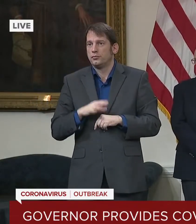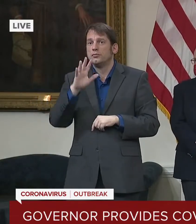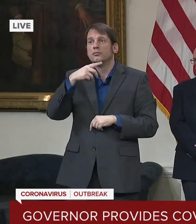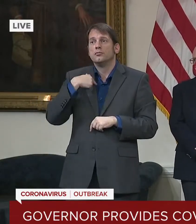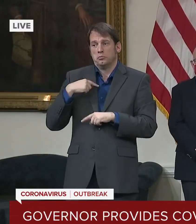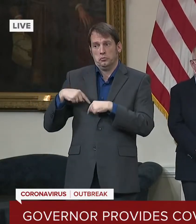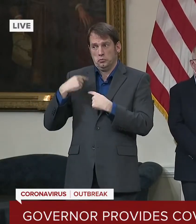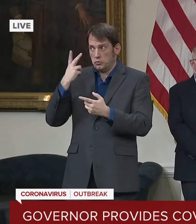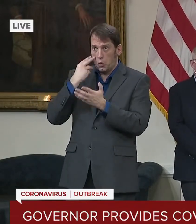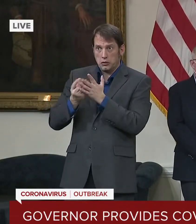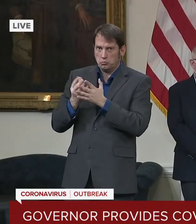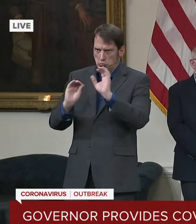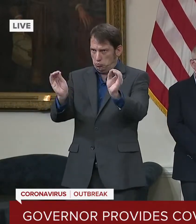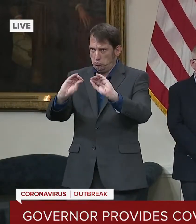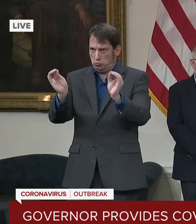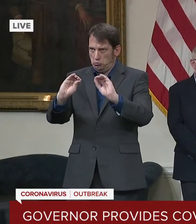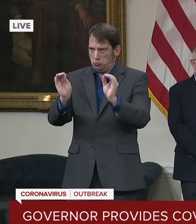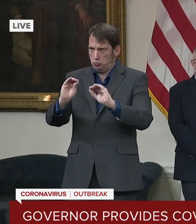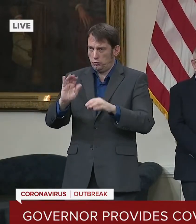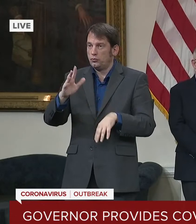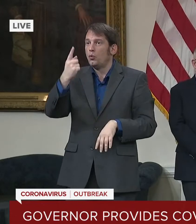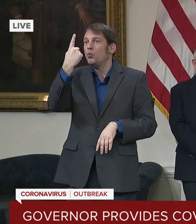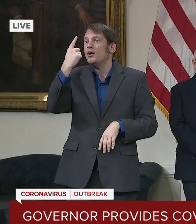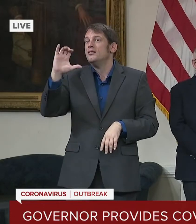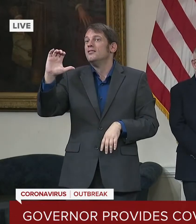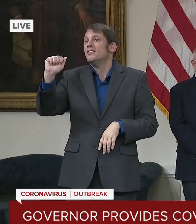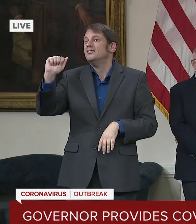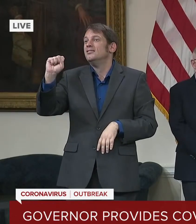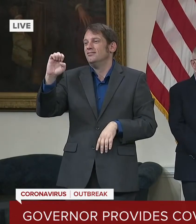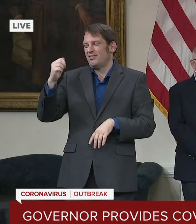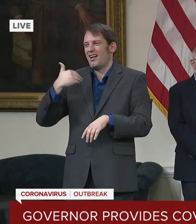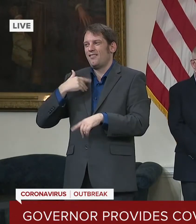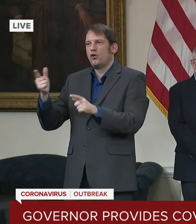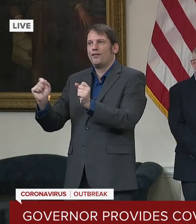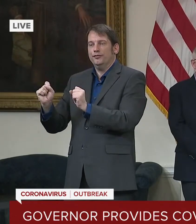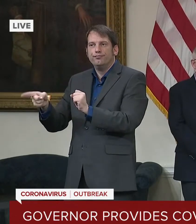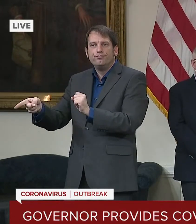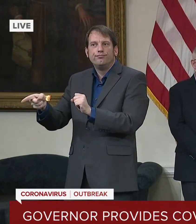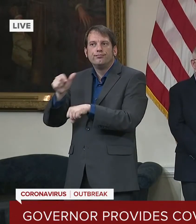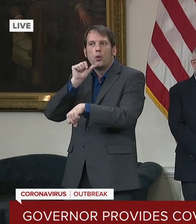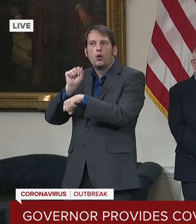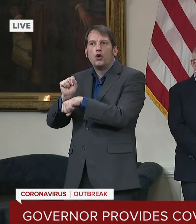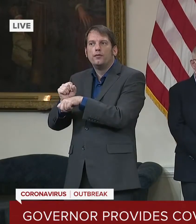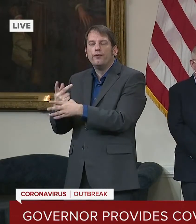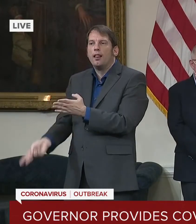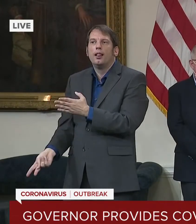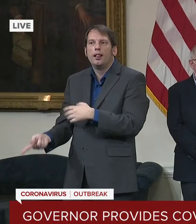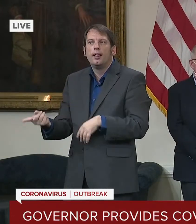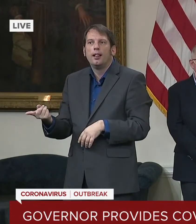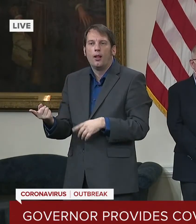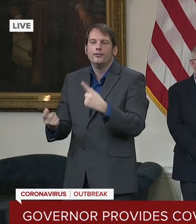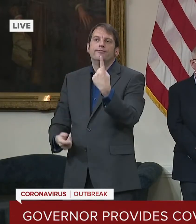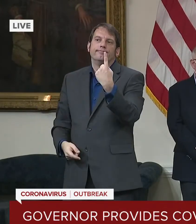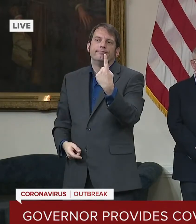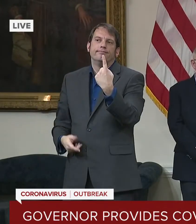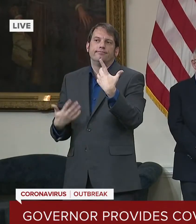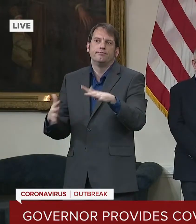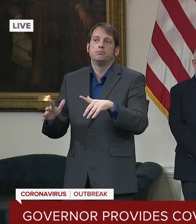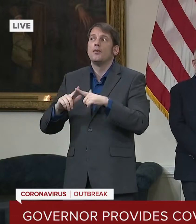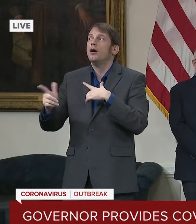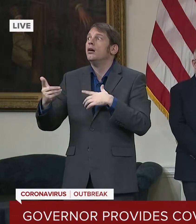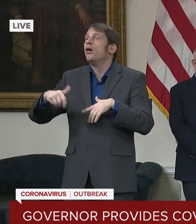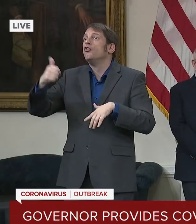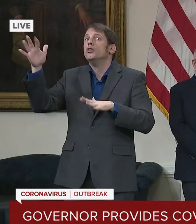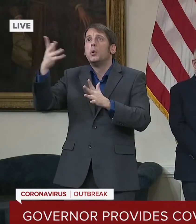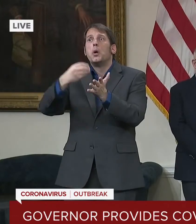in one case where a refrigerator failed. But across the board, people are using it. We're actually